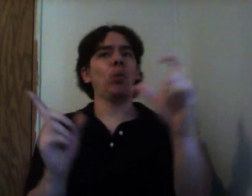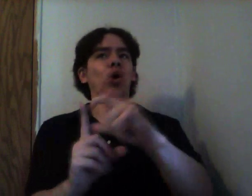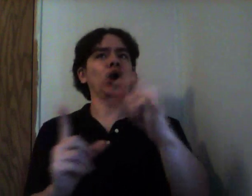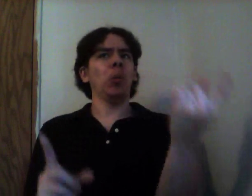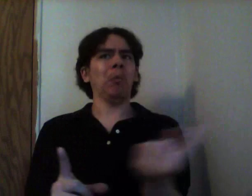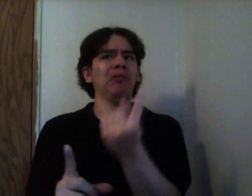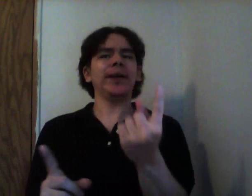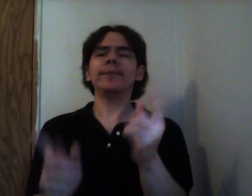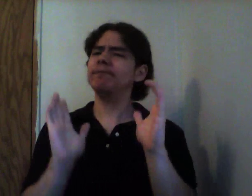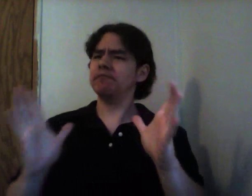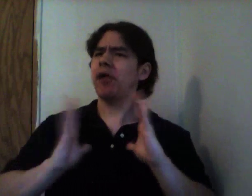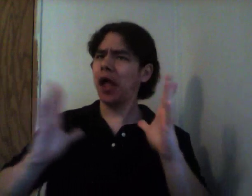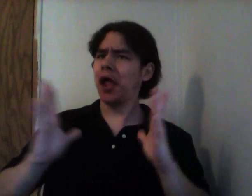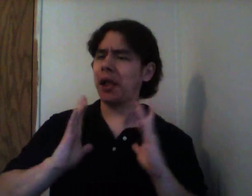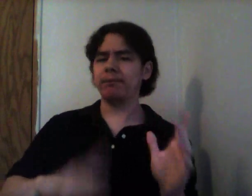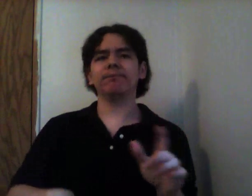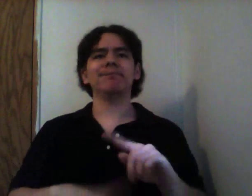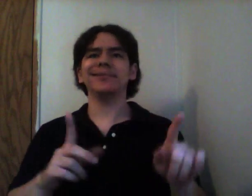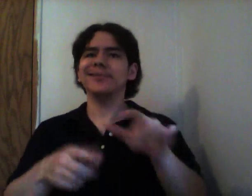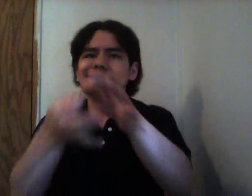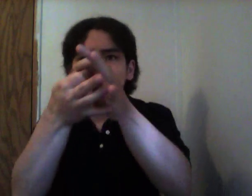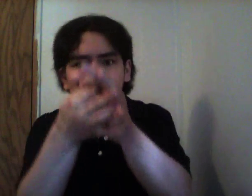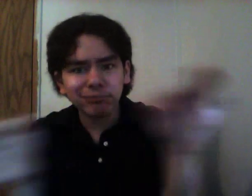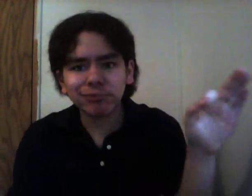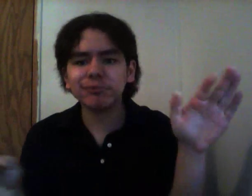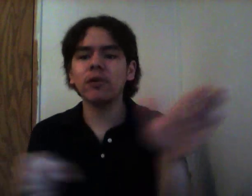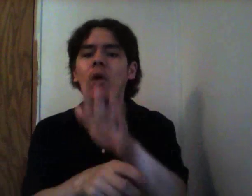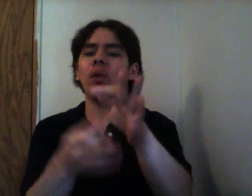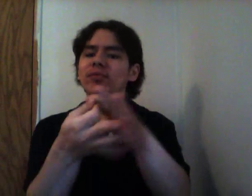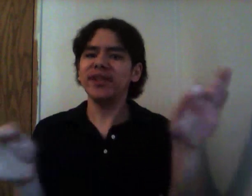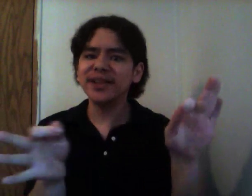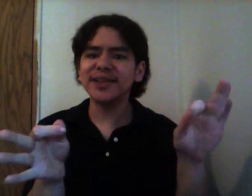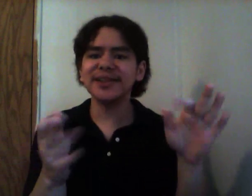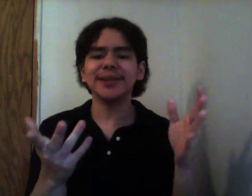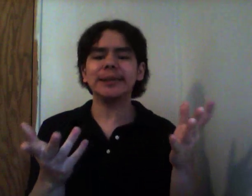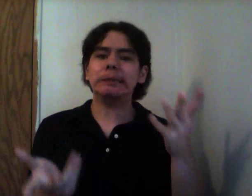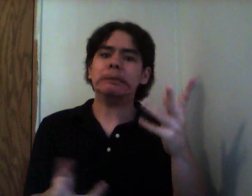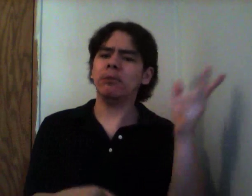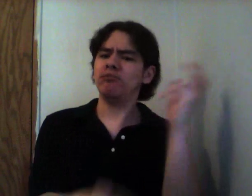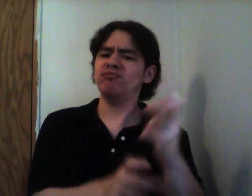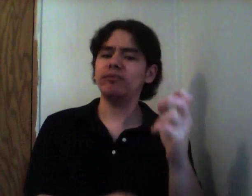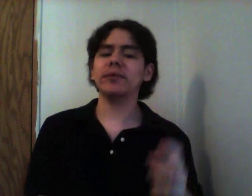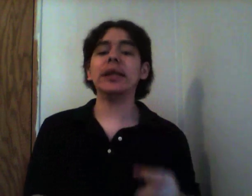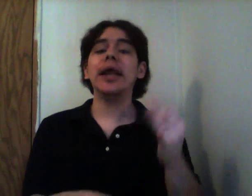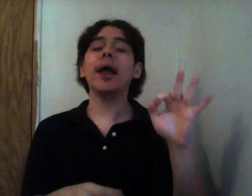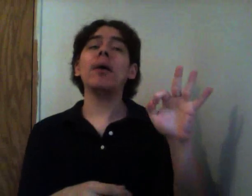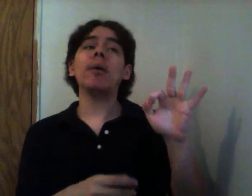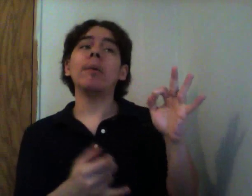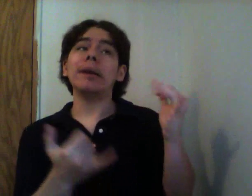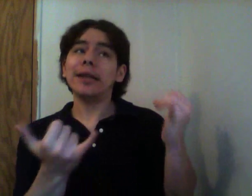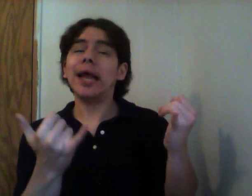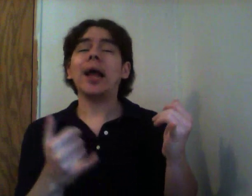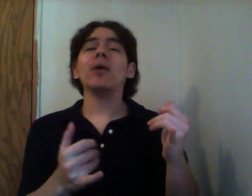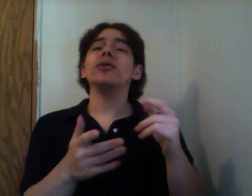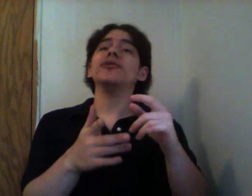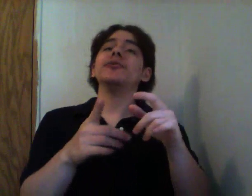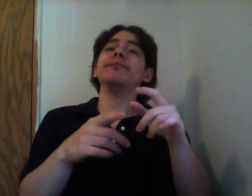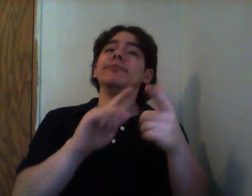longer? So how do you say this in Spanish? You're asking like actual people, the community, to give